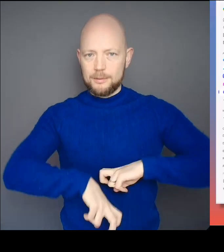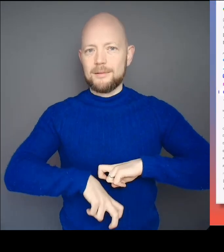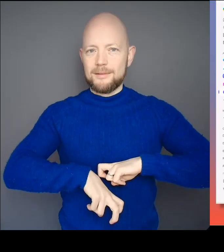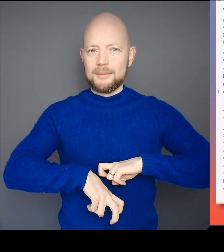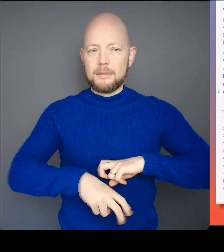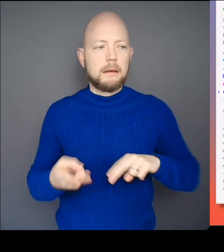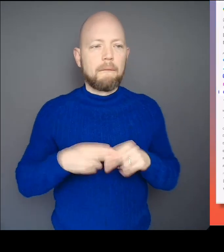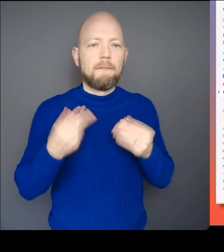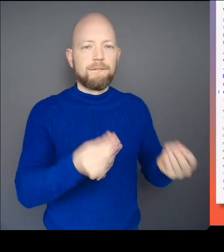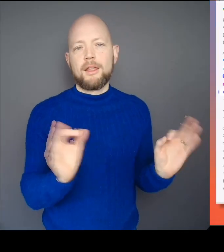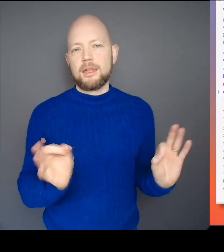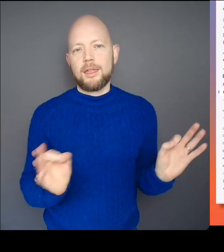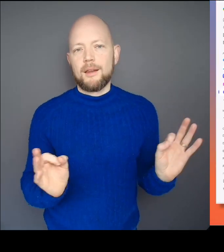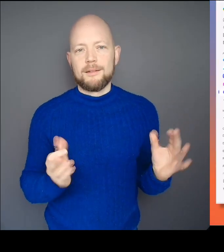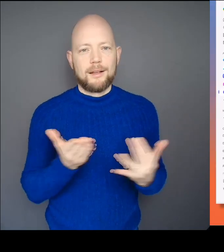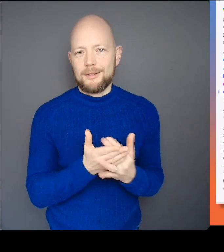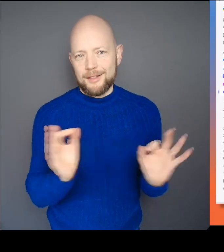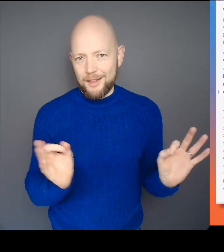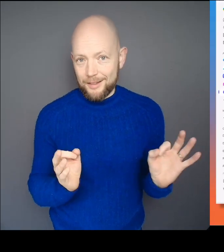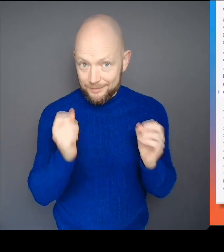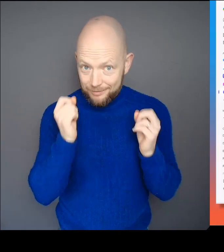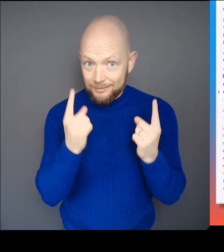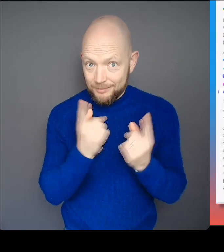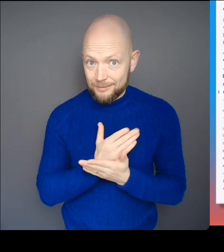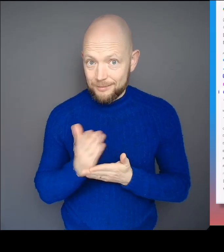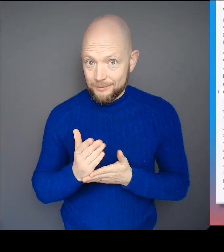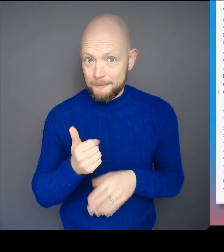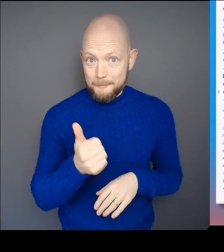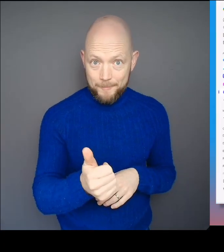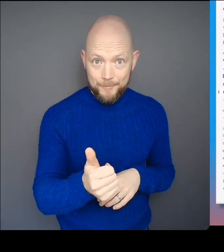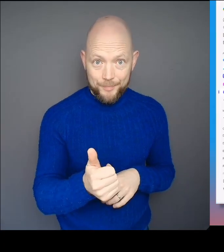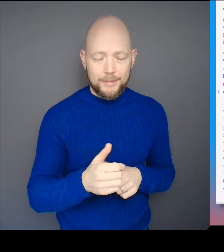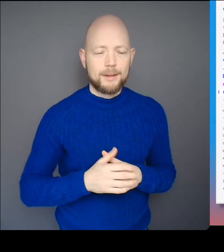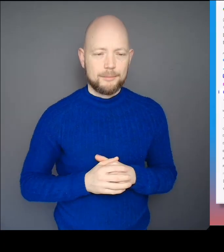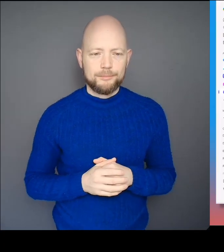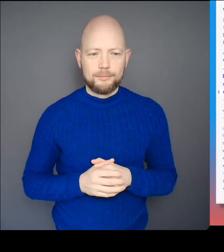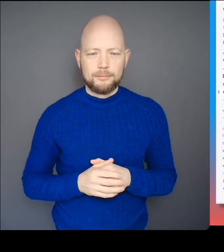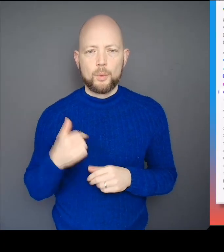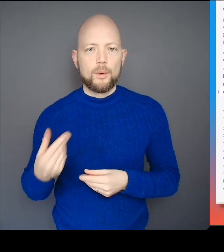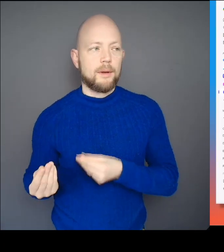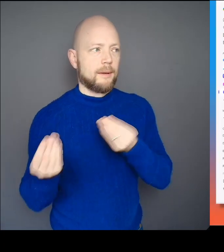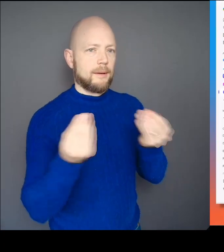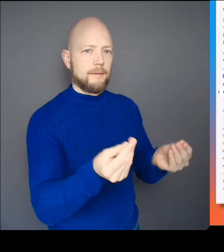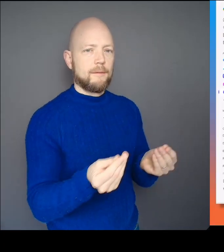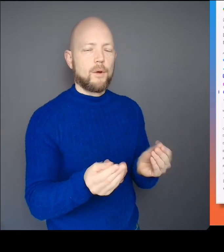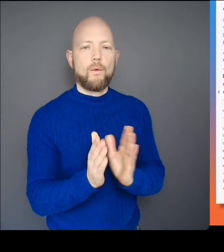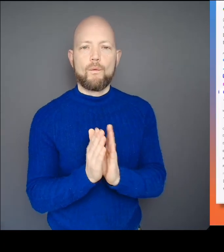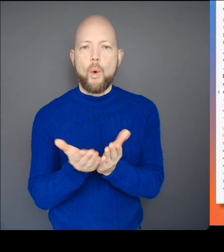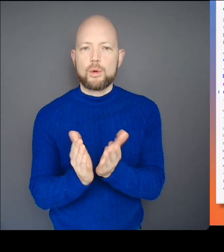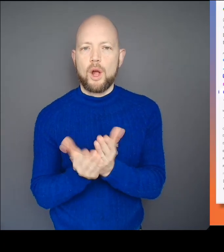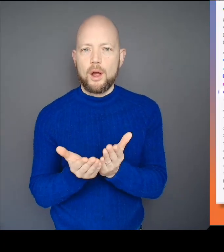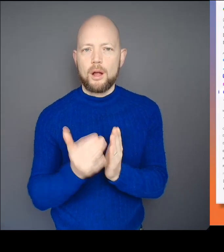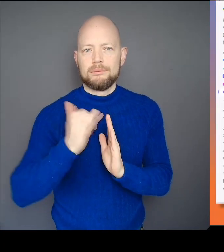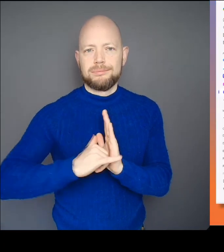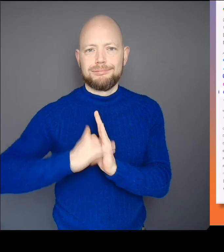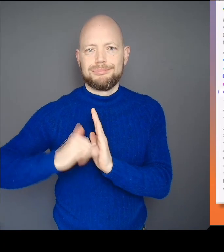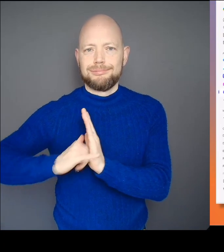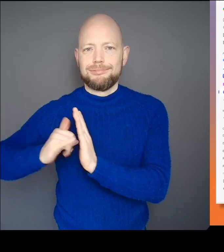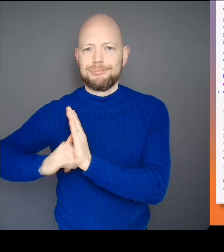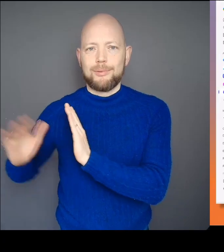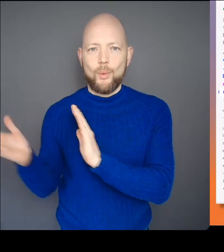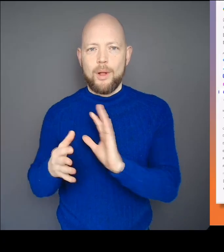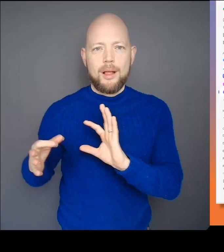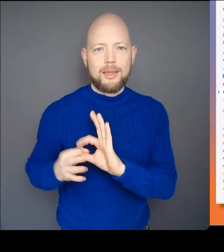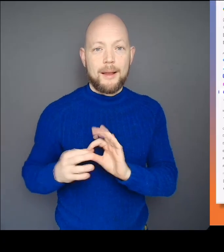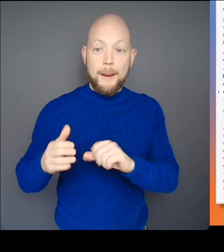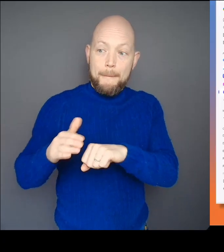that narrowed down experience. If I don't put anything in, it won't have access to anything. So what I'm going to do here is bring in that whole folder